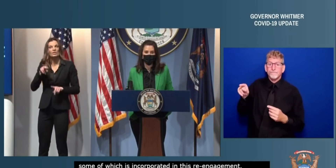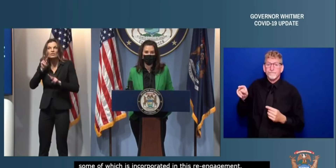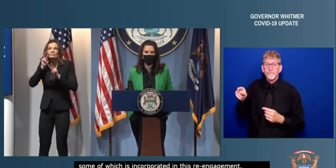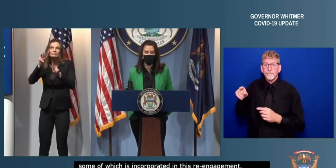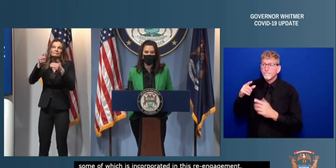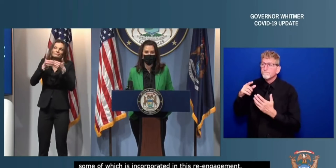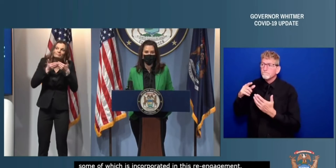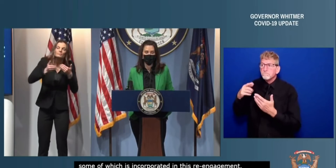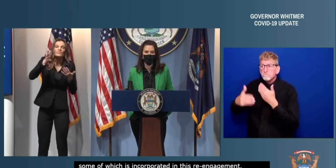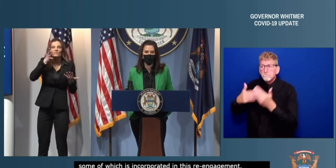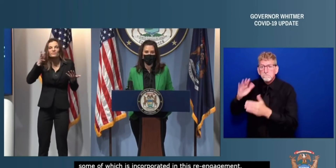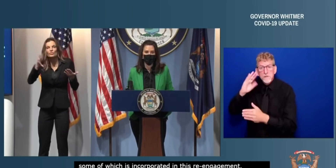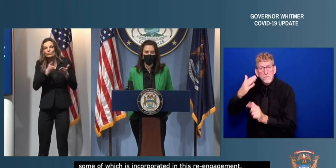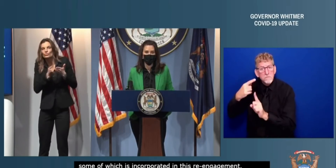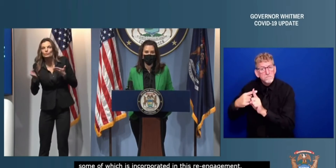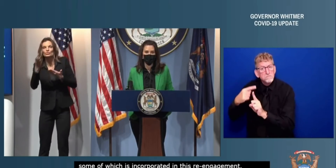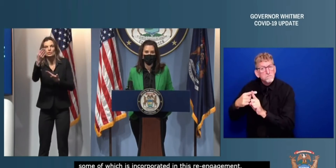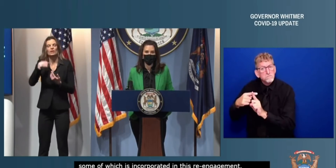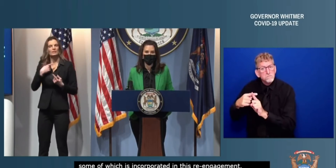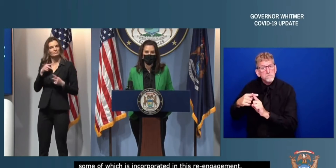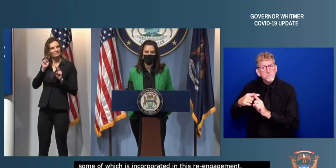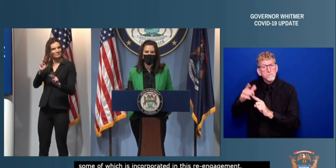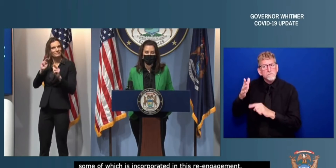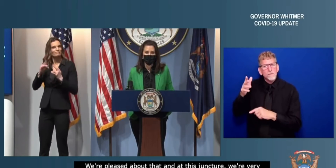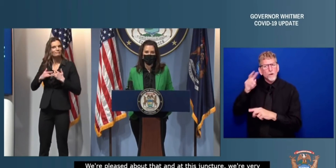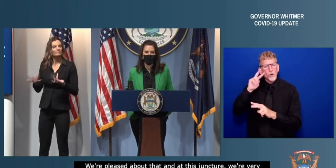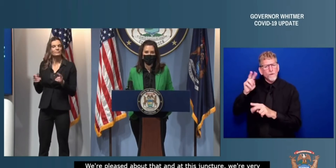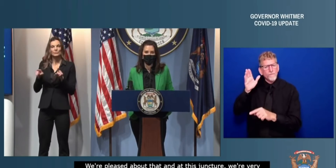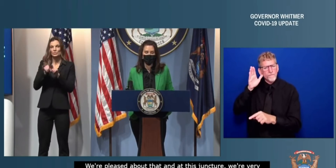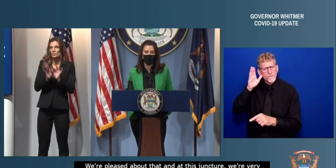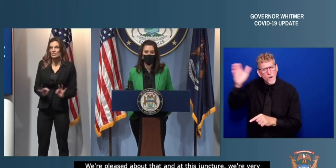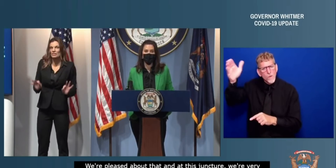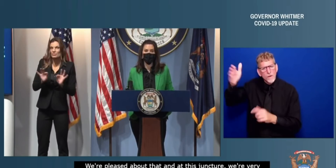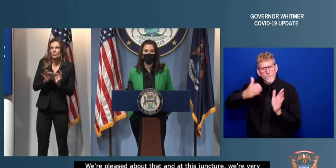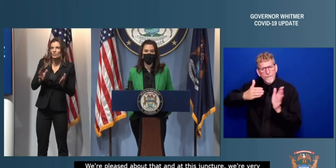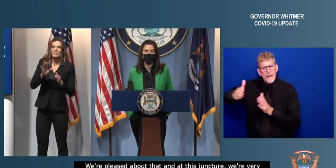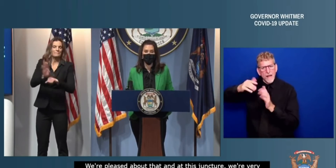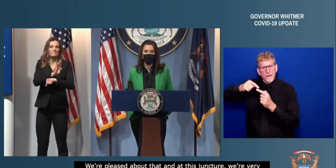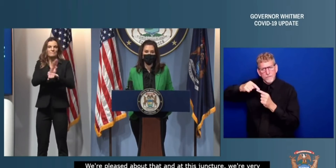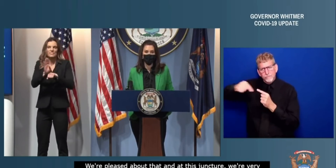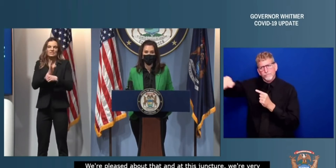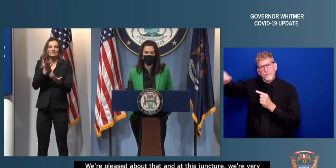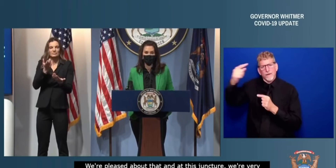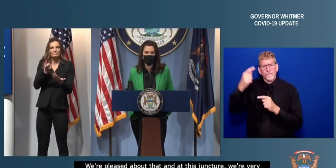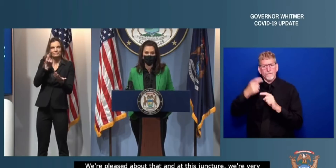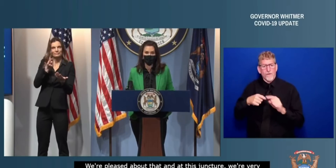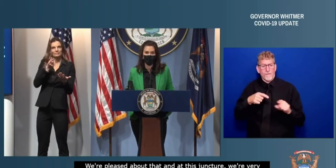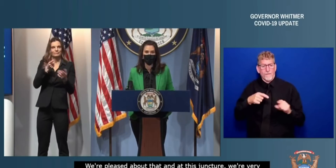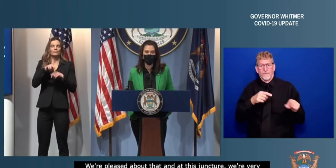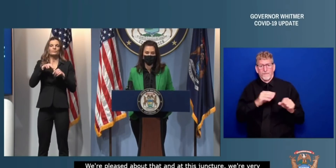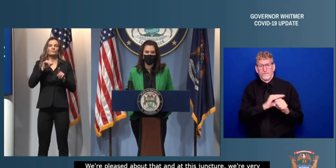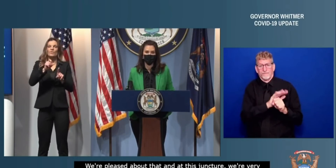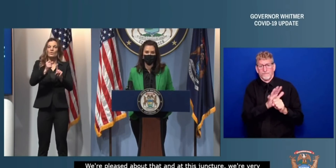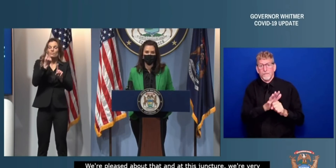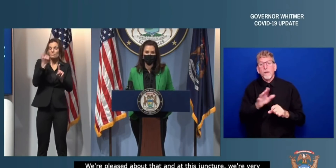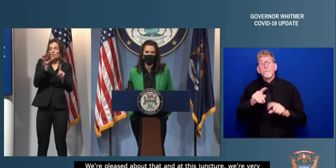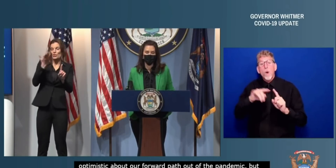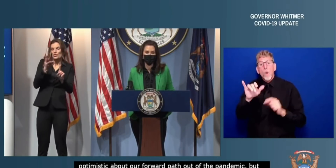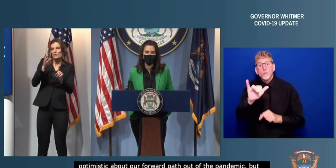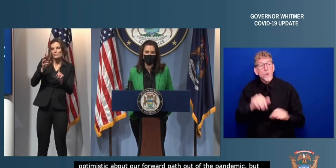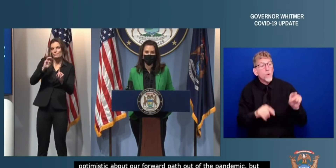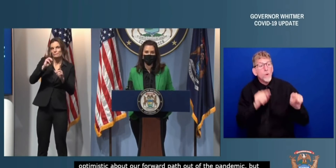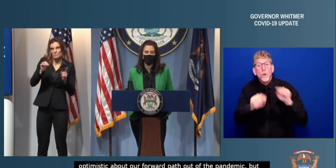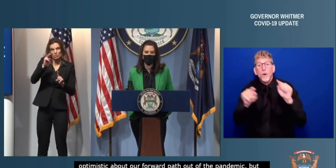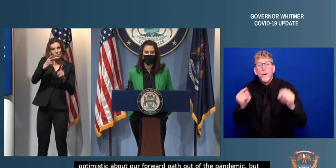forward path out of the pandemic, but also toward getting the business of the people of the state of Michigan done here in